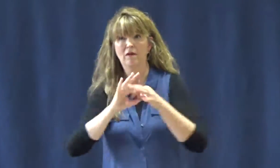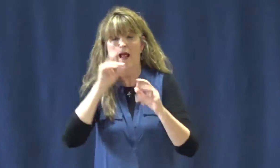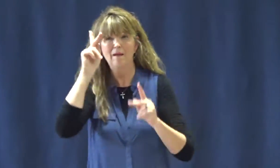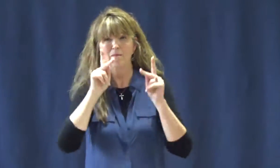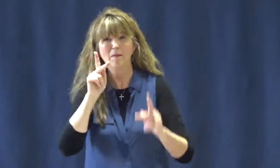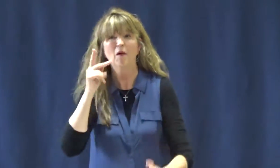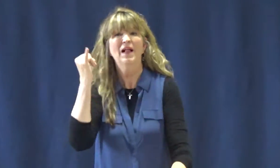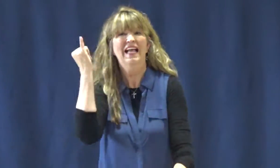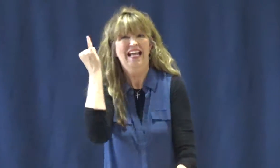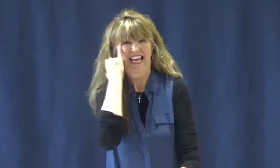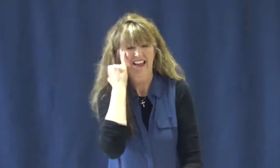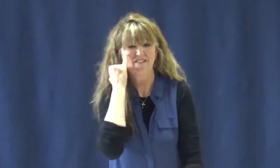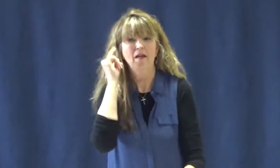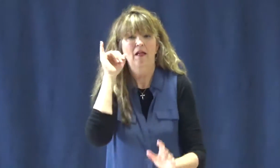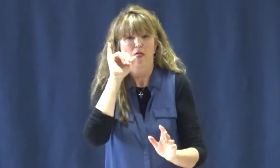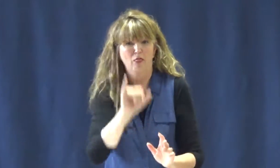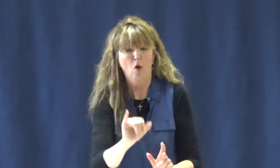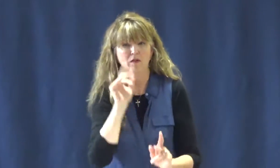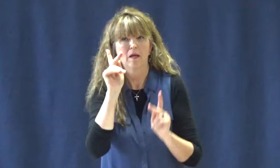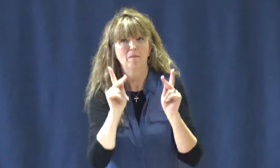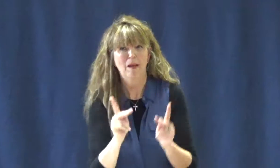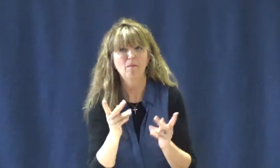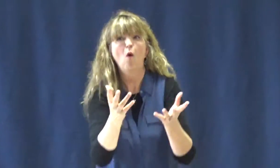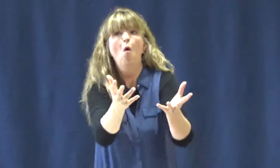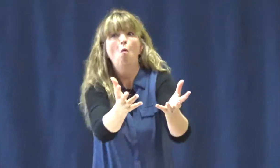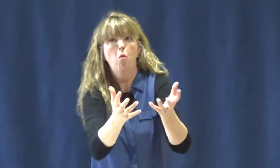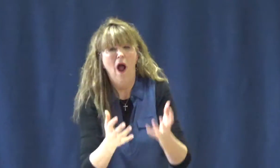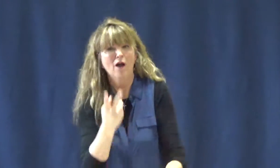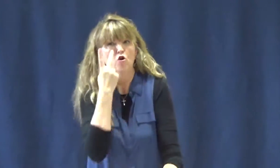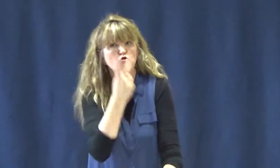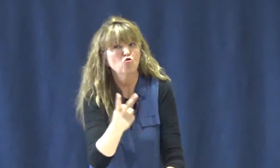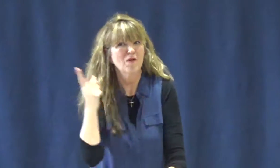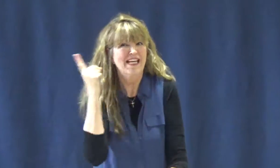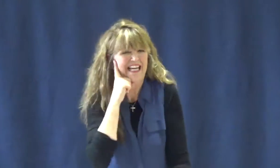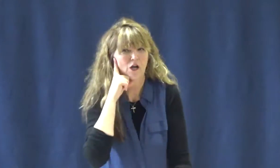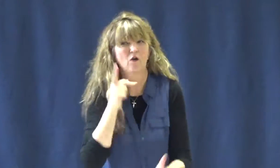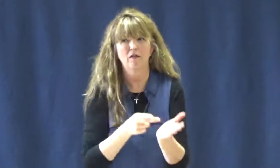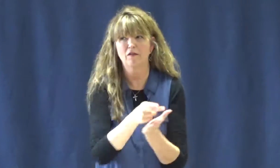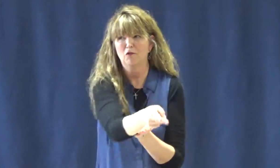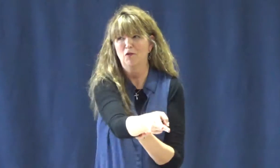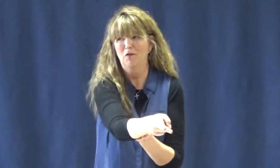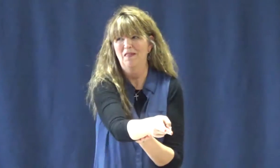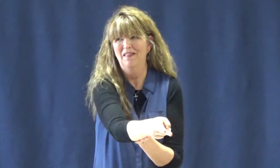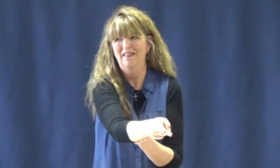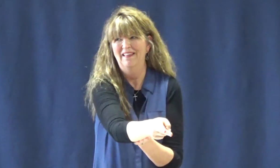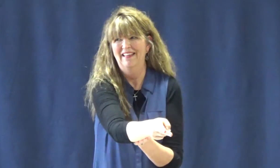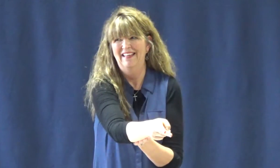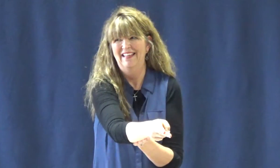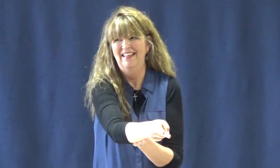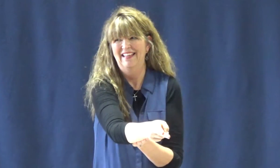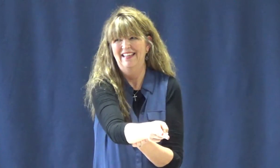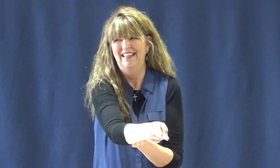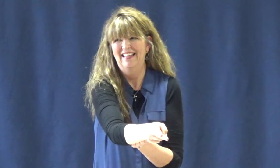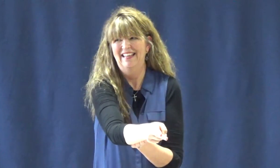The truth will unite people, yes, if those people want to see and to hear the